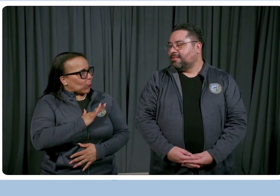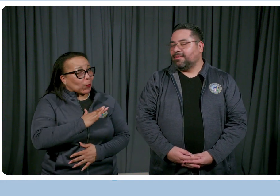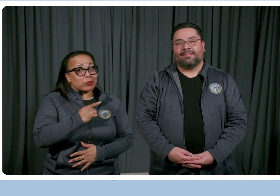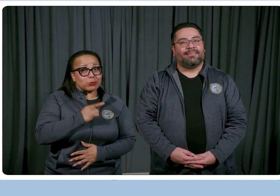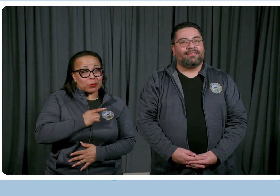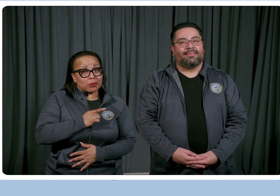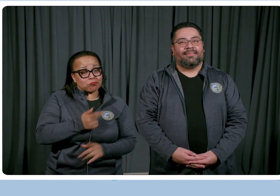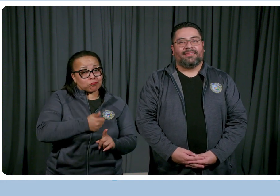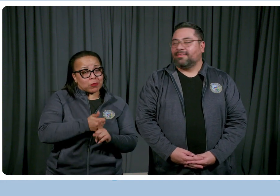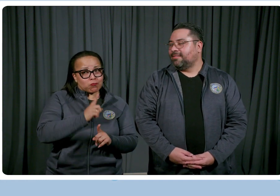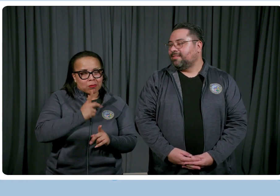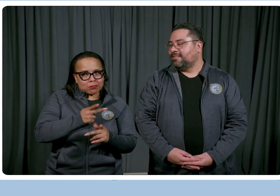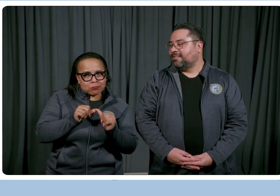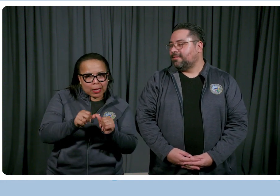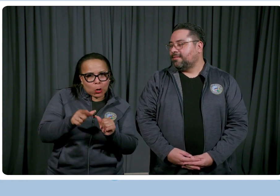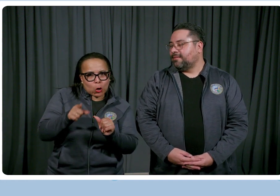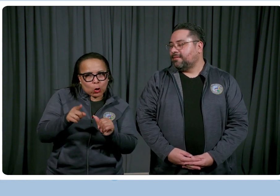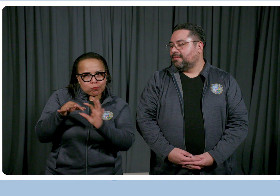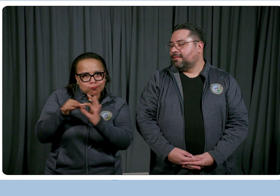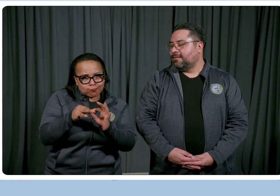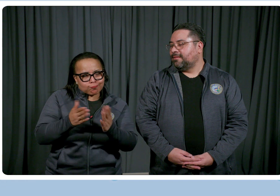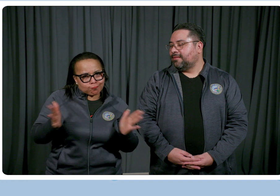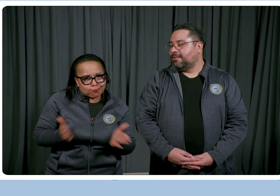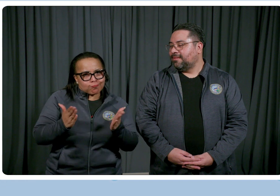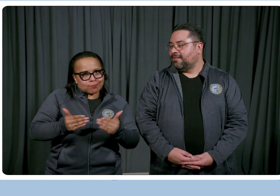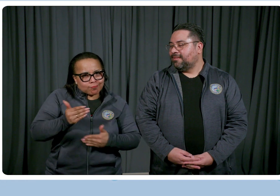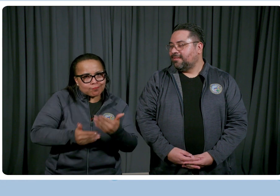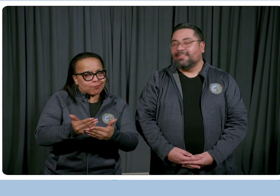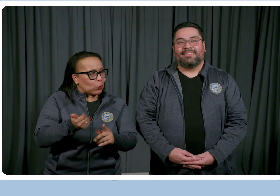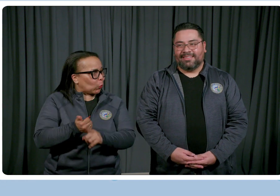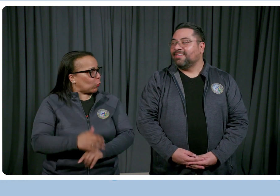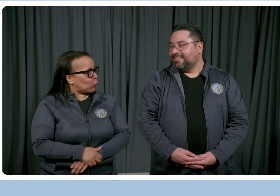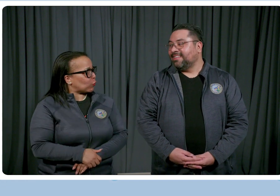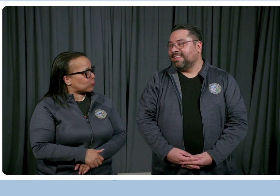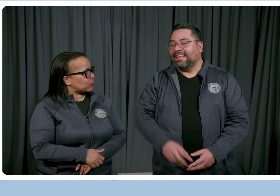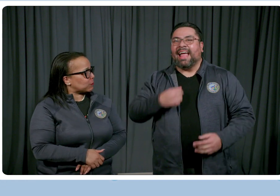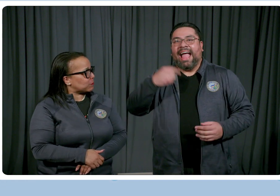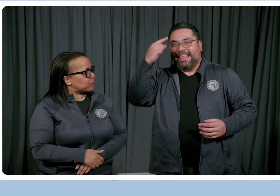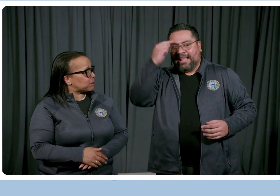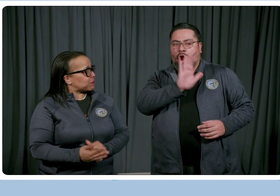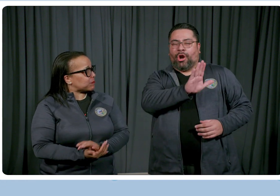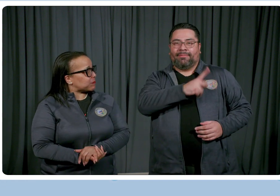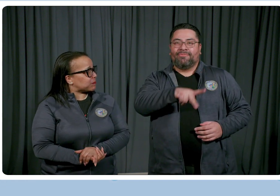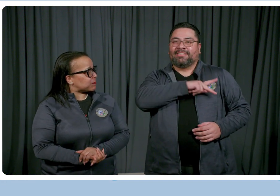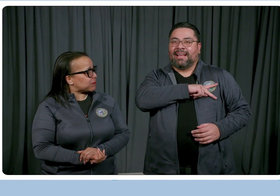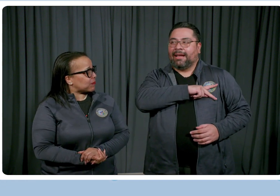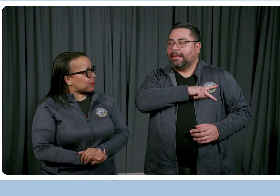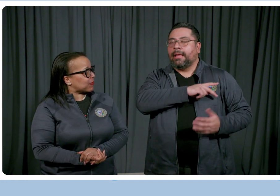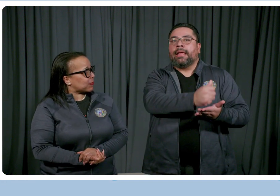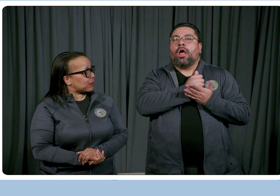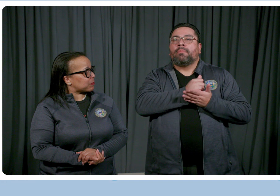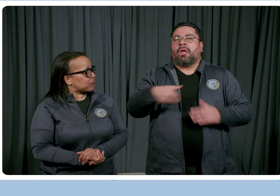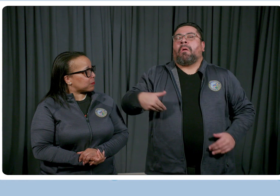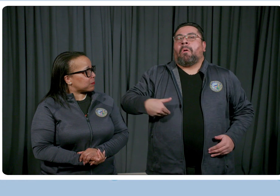great relationship, and so you definitely kept her, plugging along and encouraged her. I think her personality was